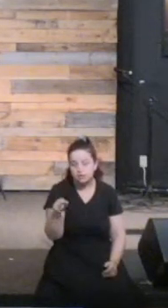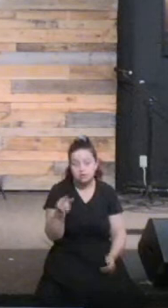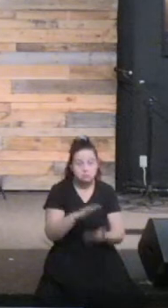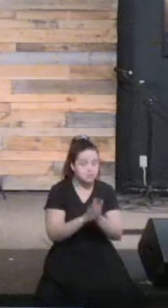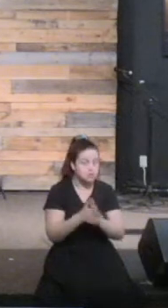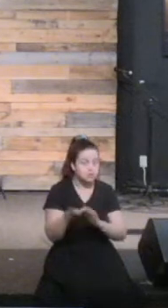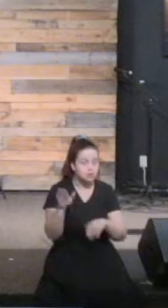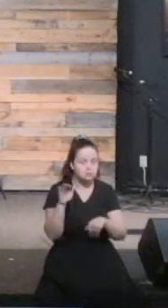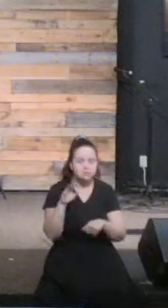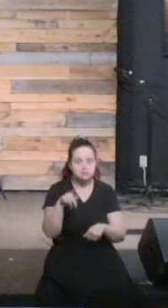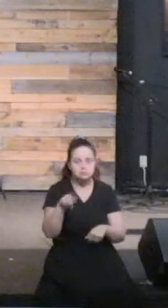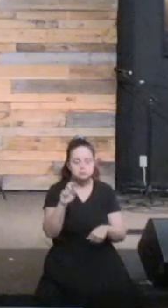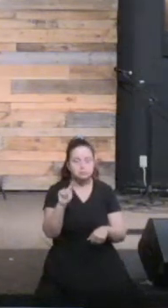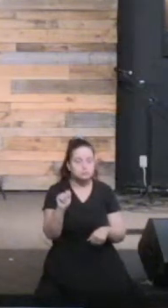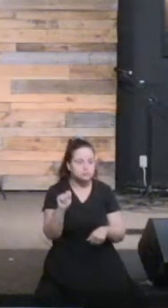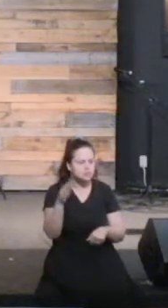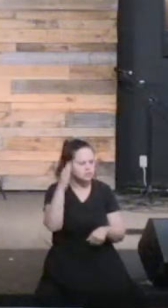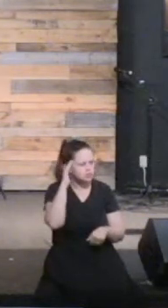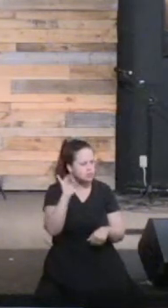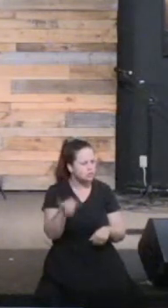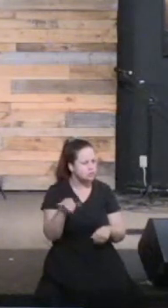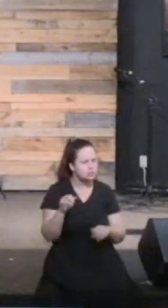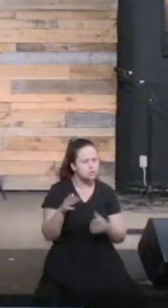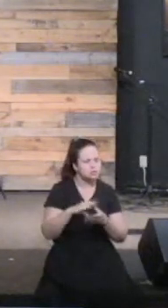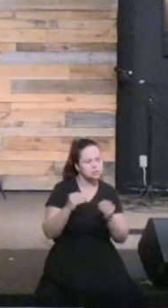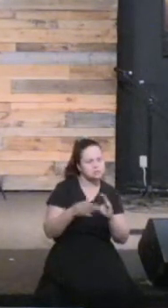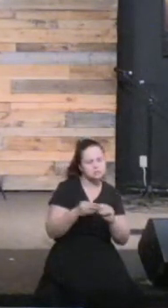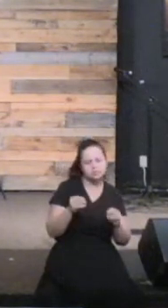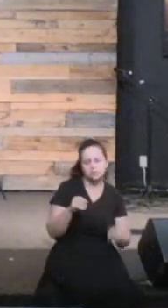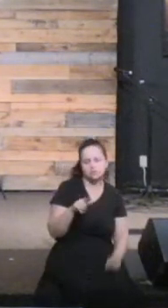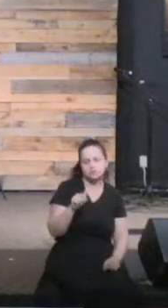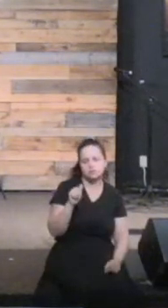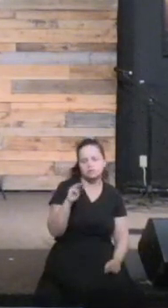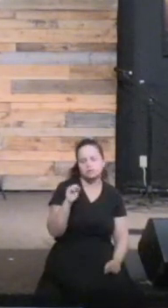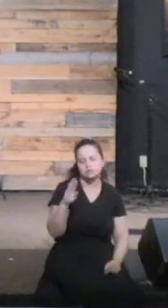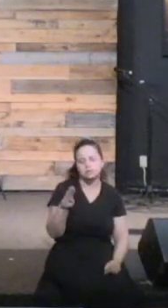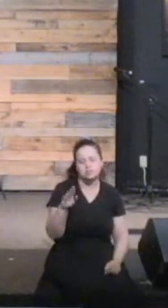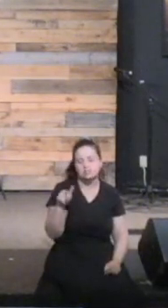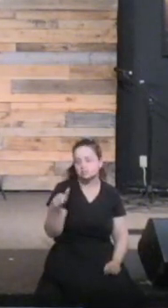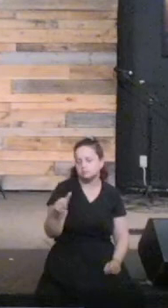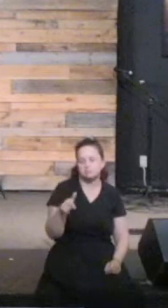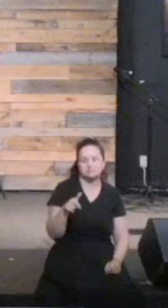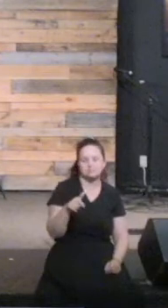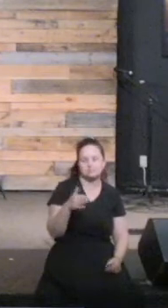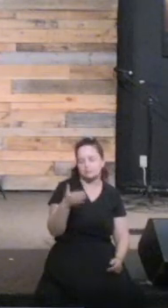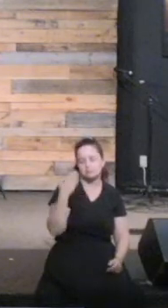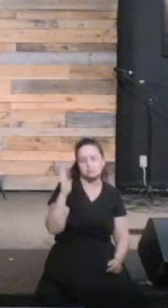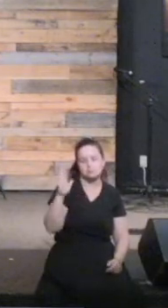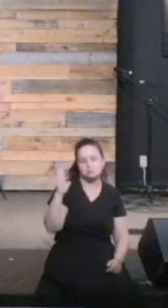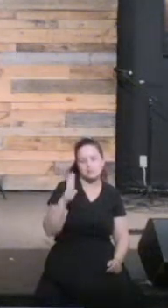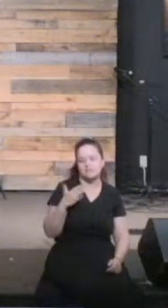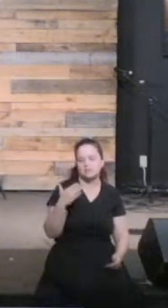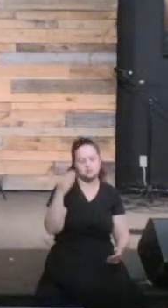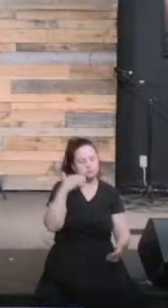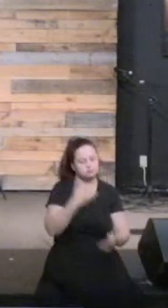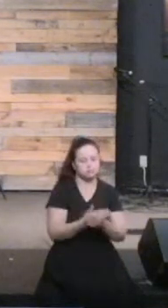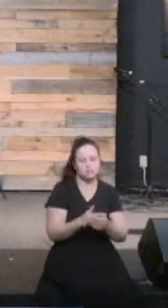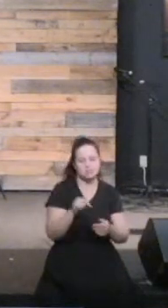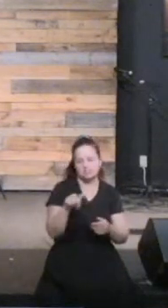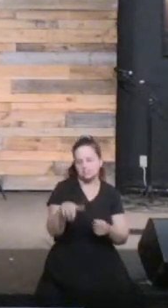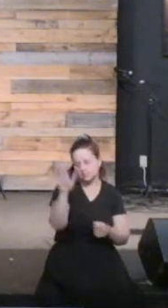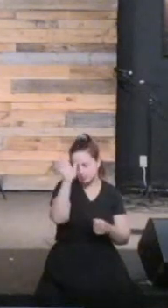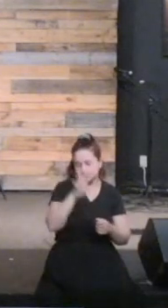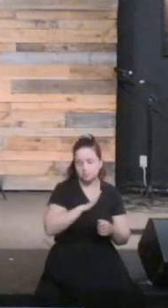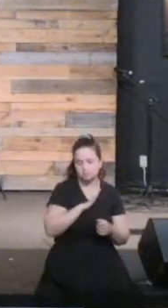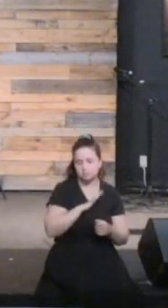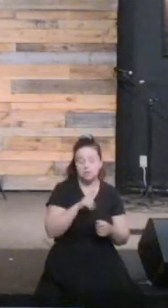pet and you know that story of the you lamb and it was like a daughter to this guy and all of that that's how they did it they had one